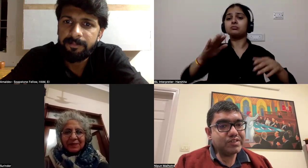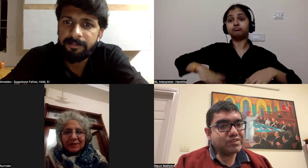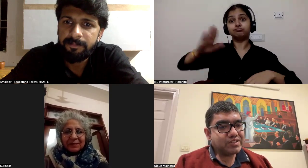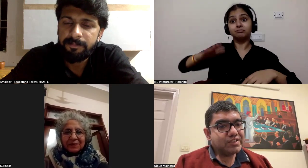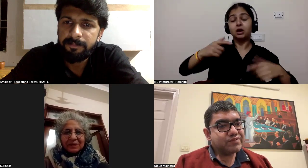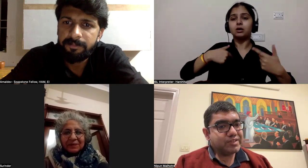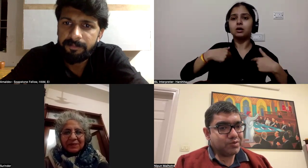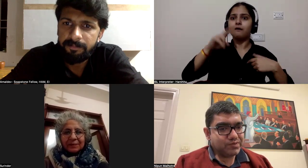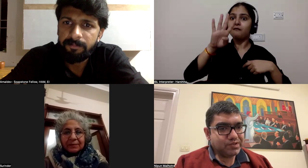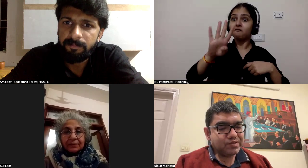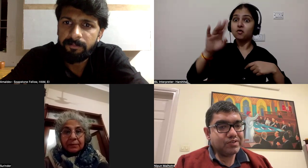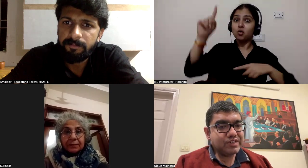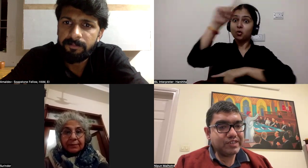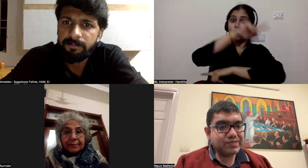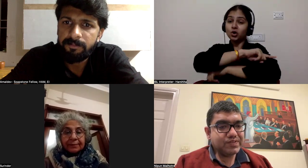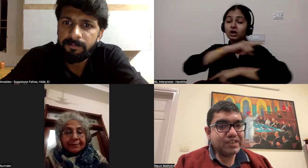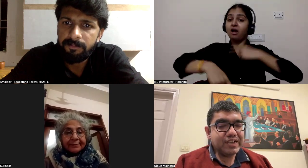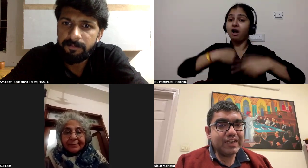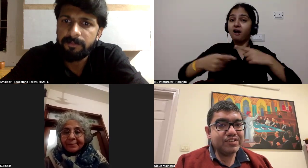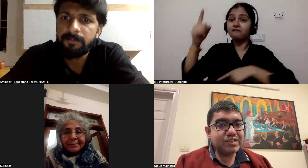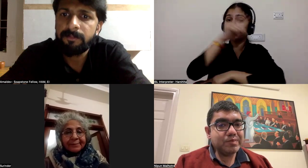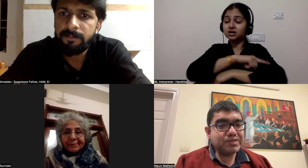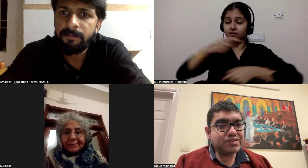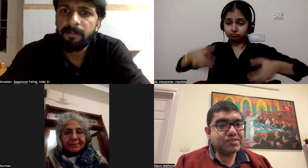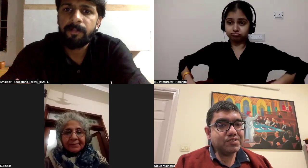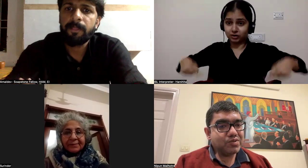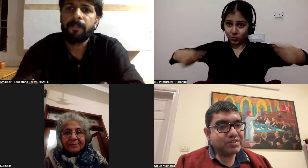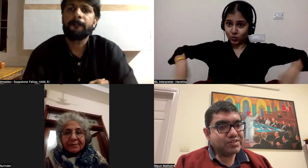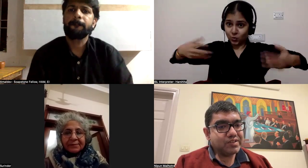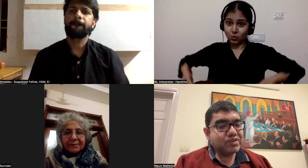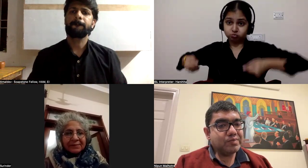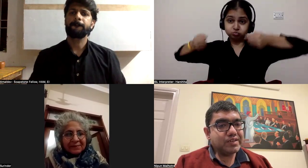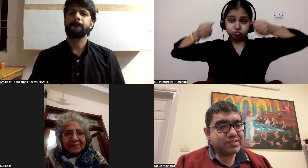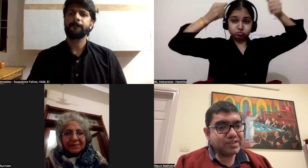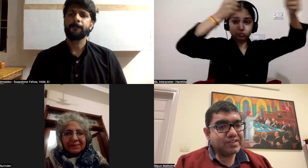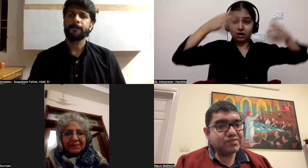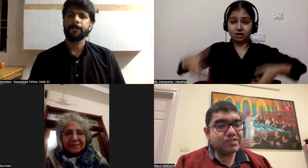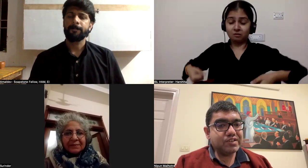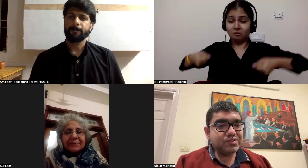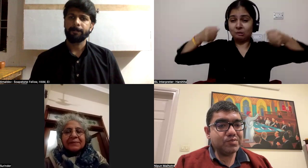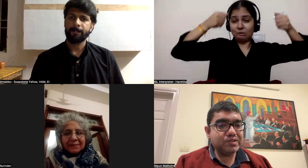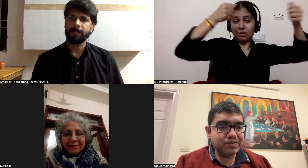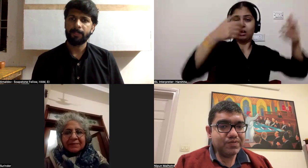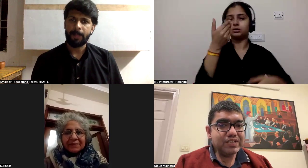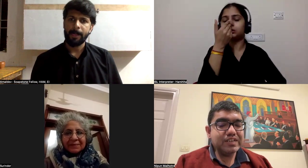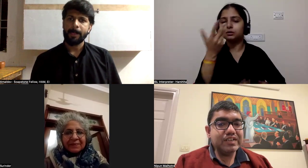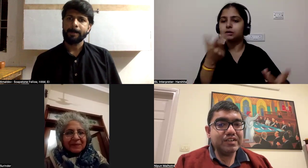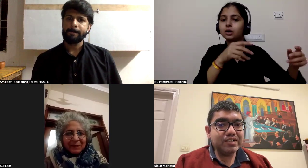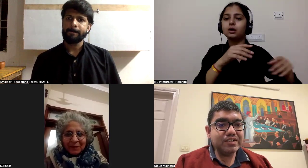my wheelchair was actually lifted up to the first floor every day. And seeing my persistence, the college itself got embarrassed and shifted the classroom